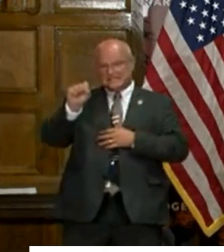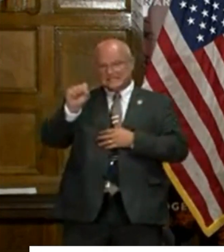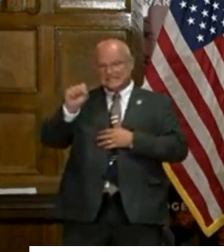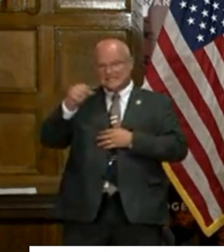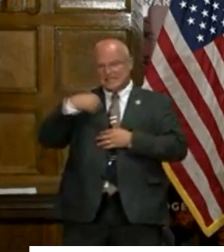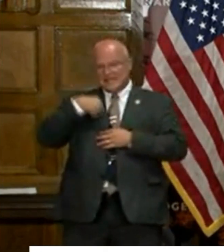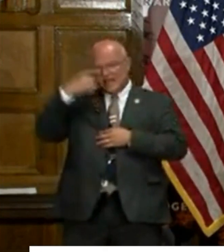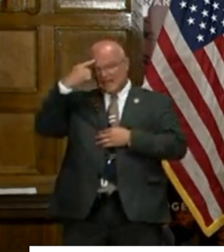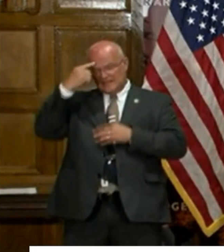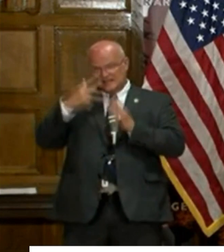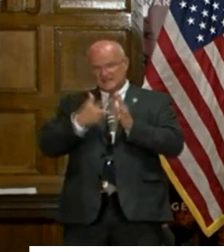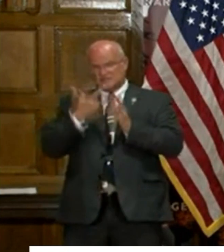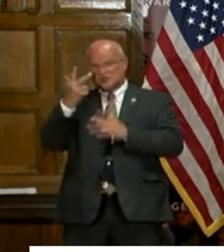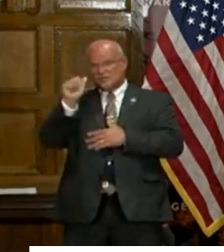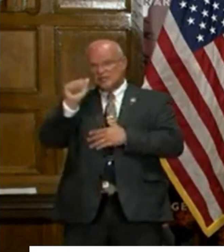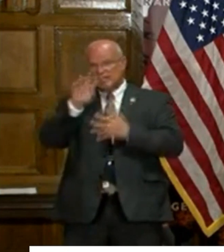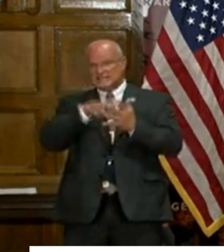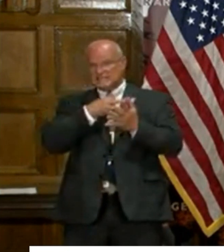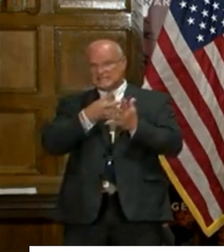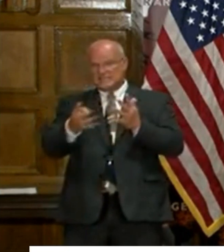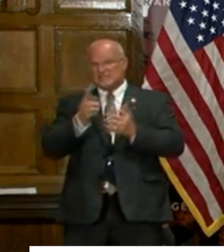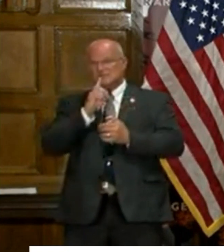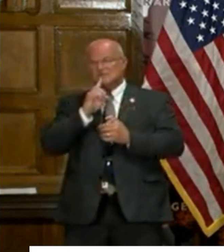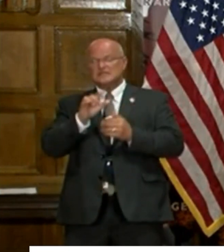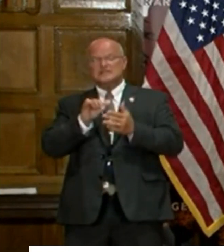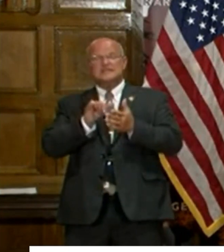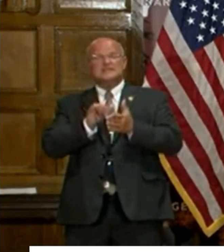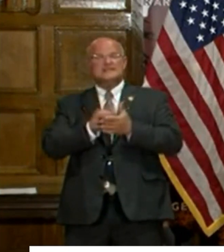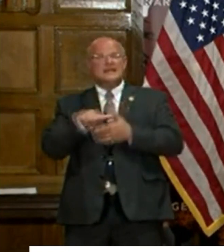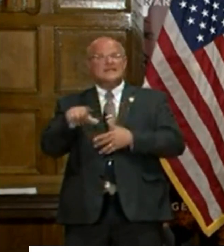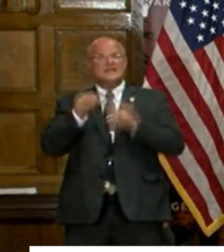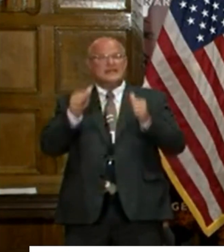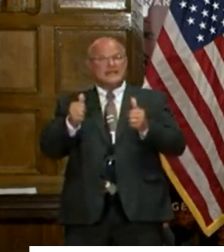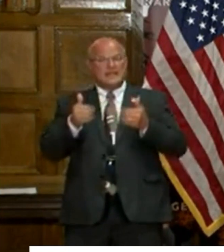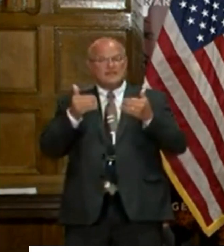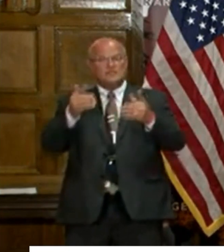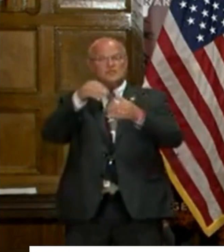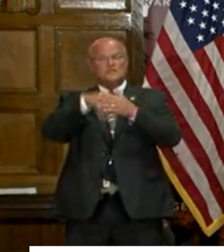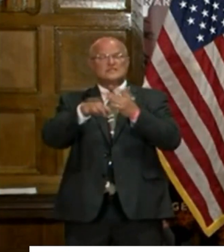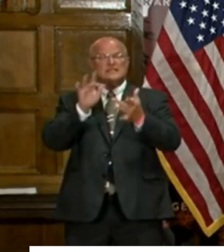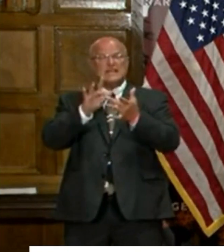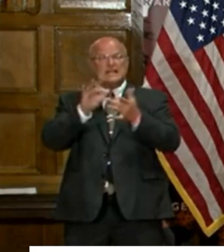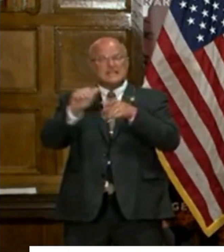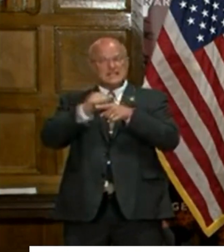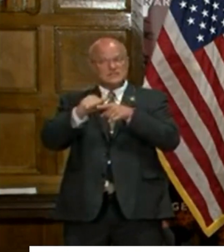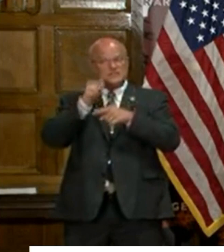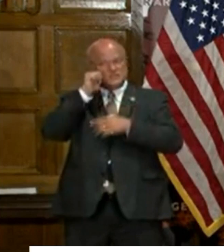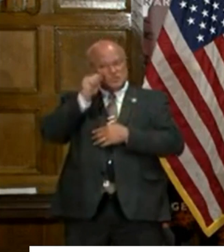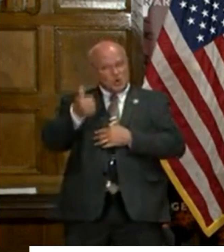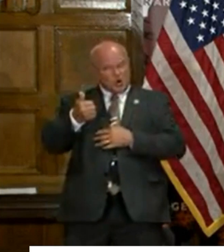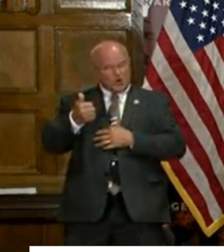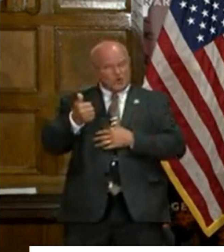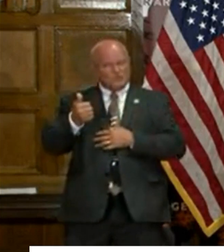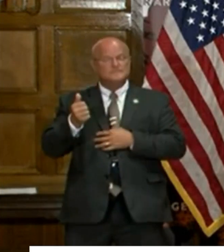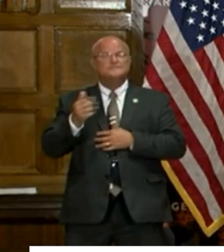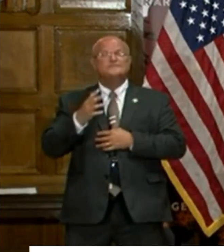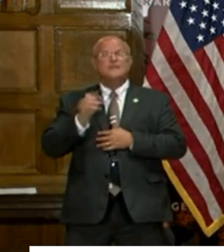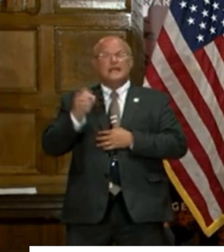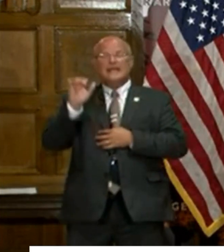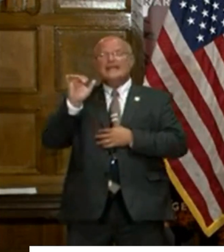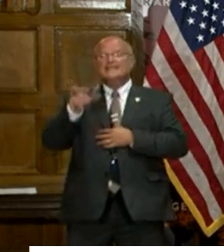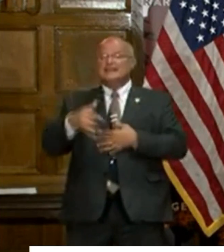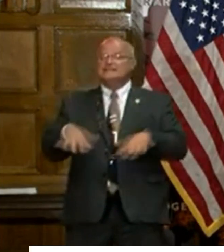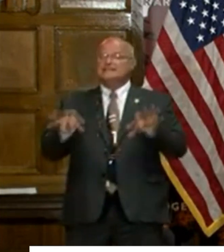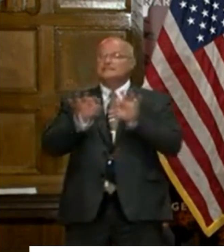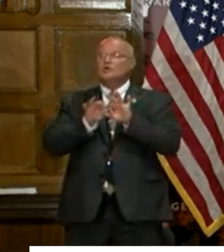and I believe the AAA schedule is that they can move into contact drills tomorrow. And that